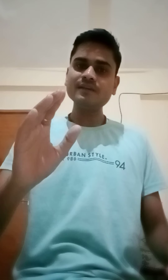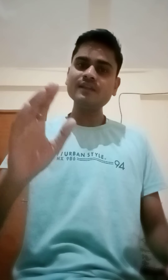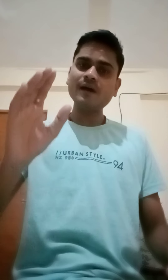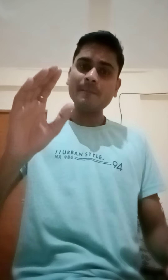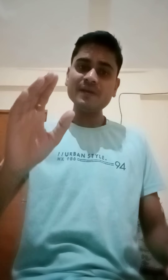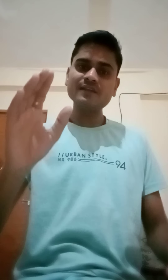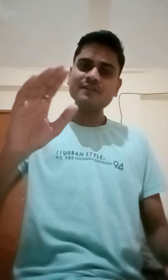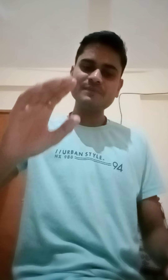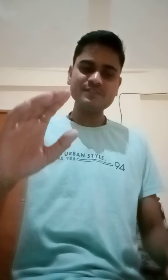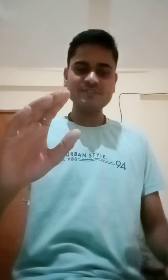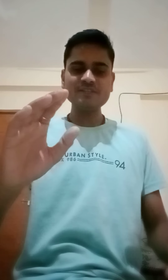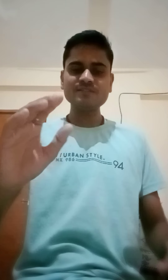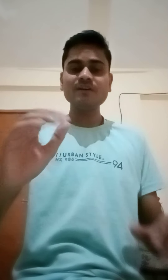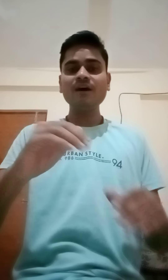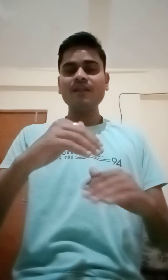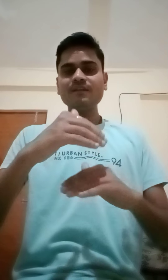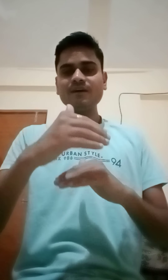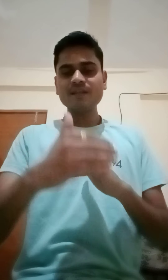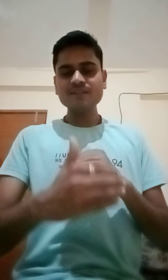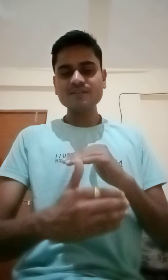Indian American physicist